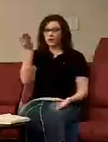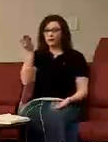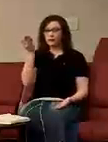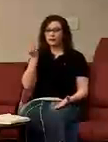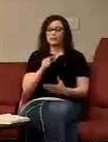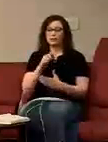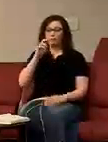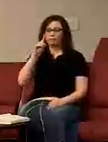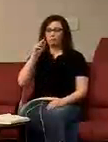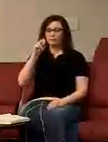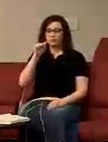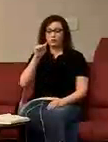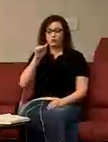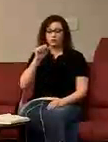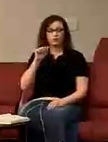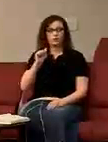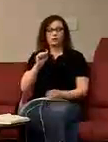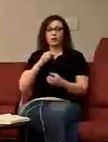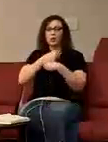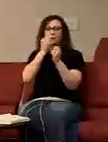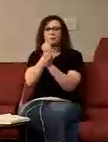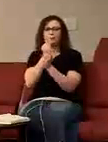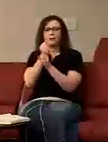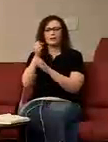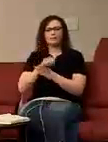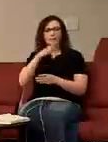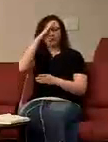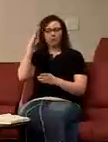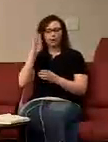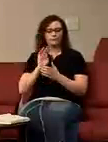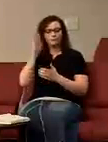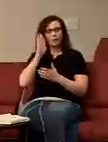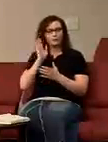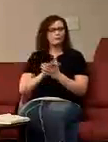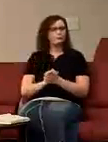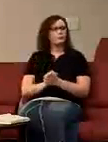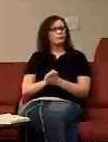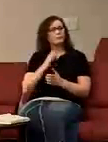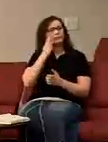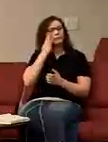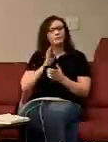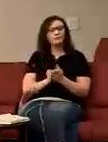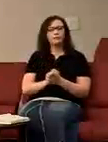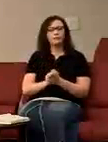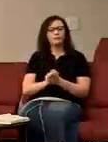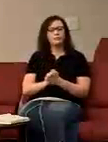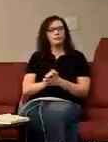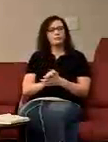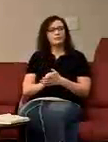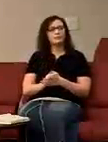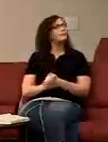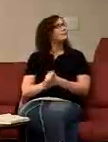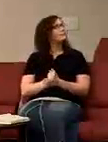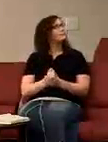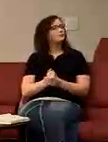happen is this one's up here. This one, and this one would actually be brown if the capital A is the dominant.